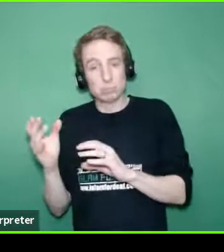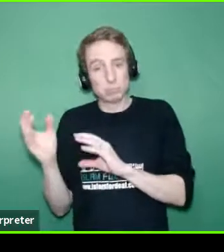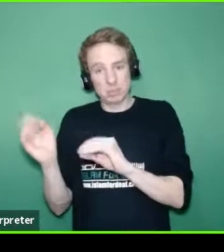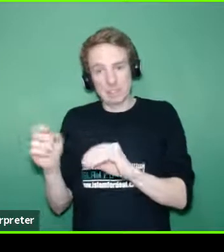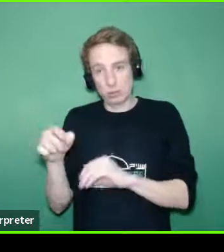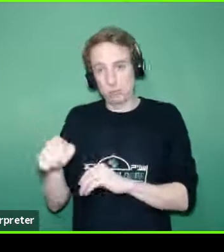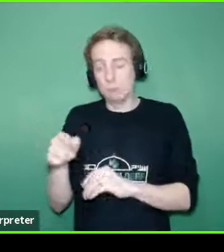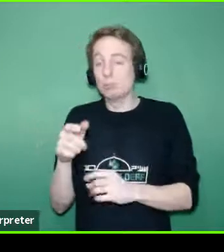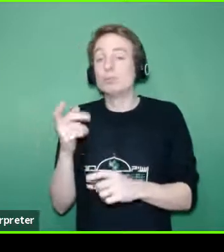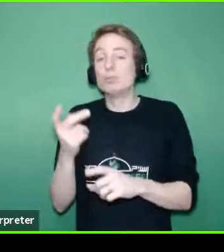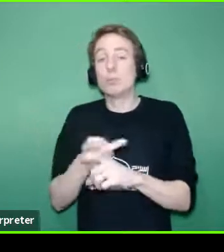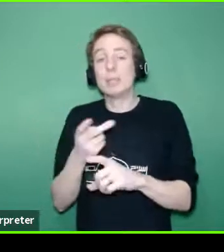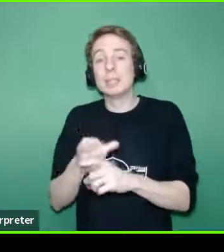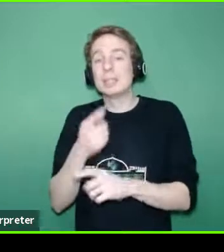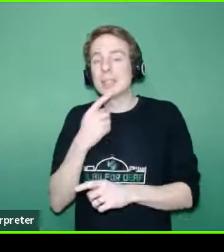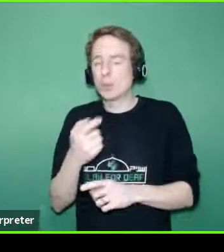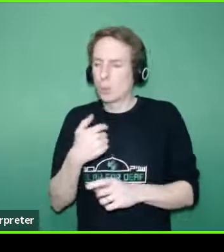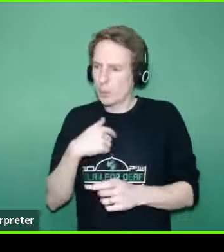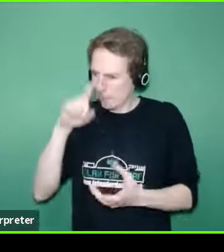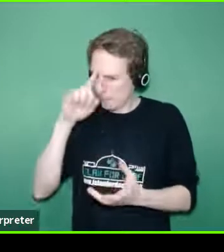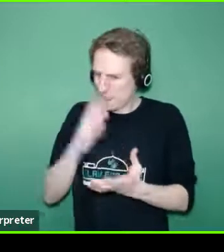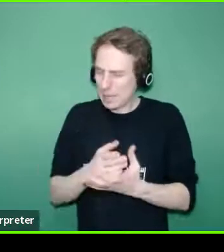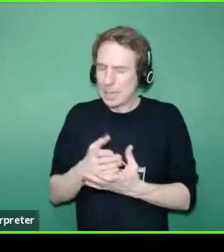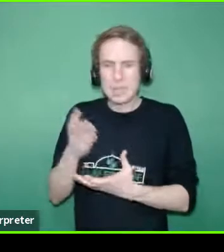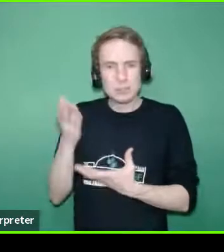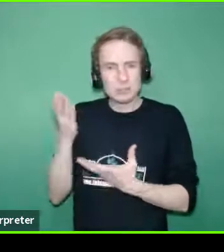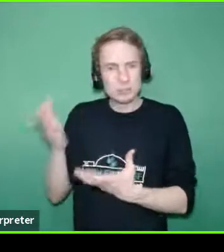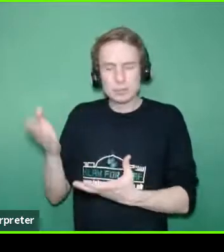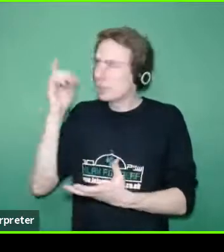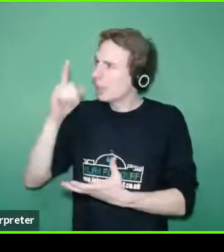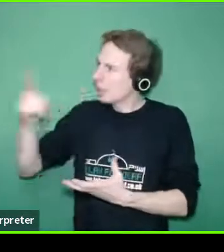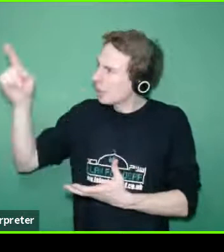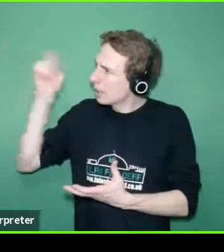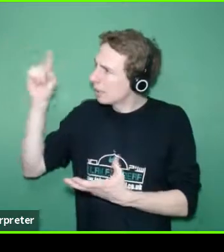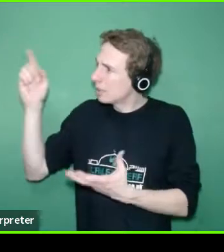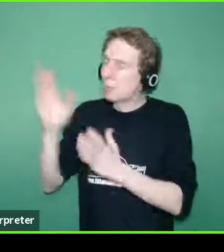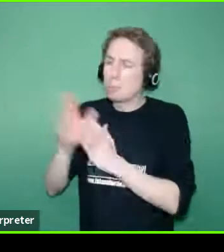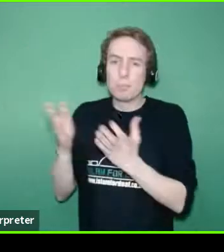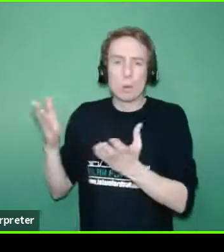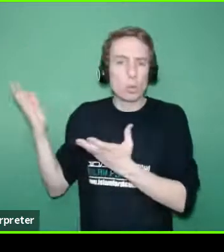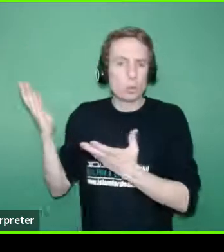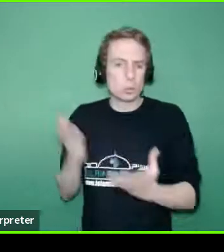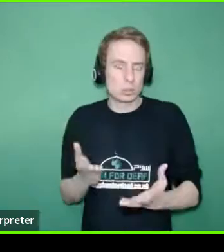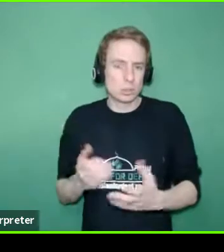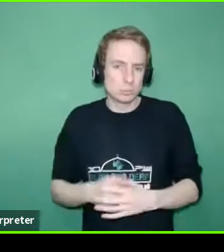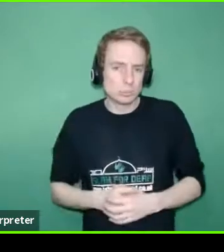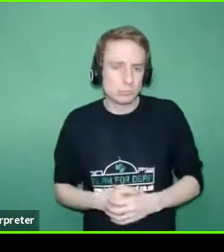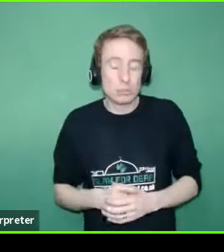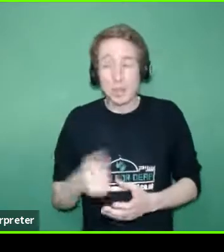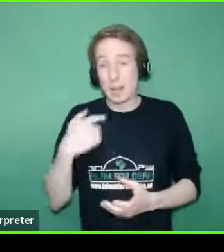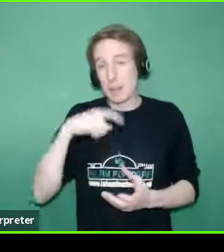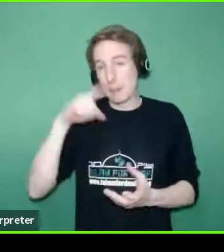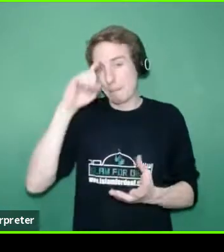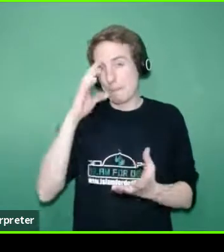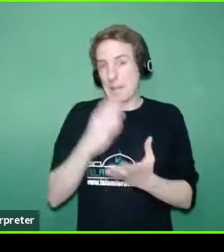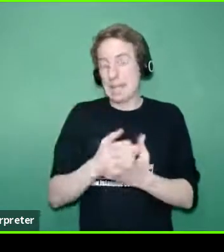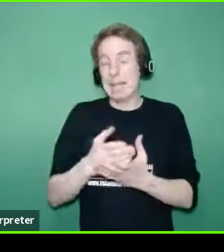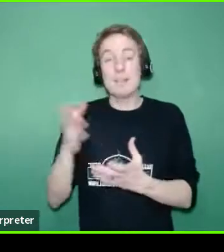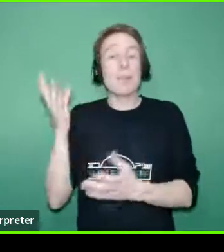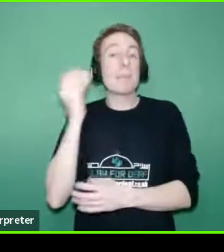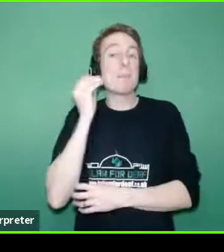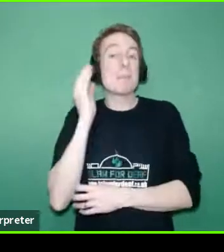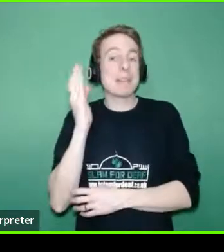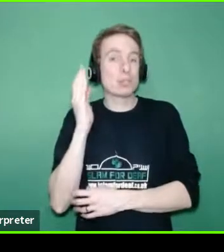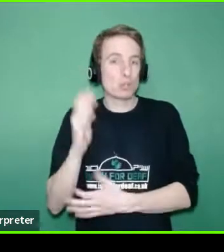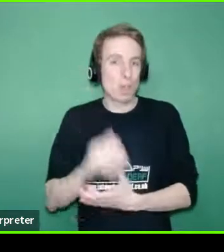have believed in, oh Allah, in you and the book that you have sent, and I have believed in the messenger that you have sent. Here